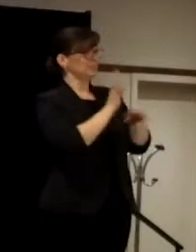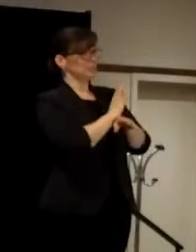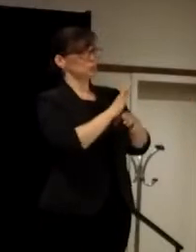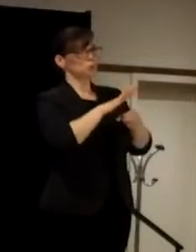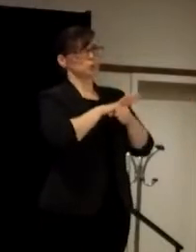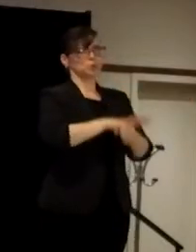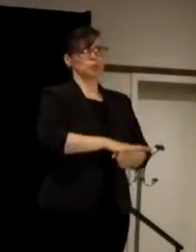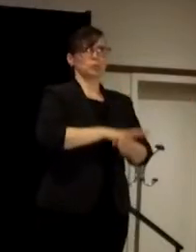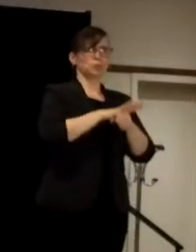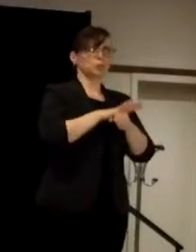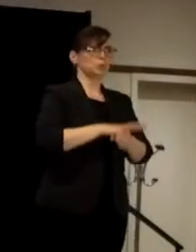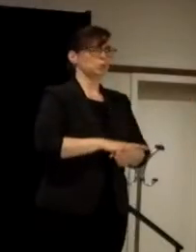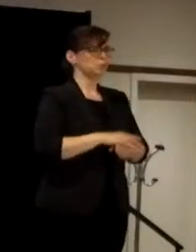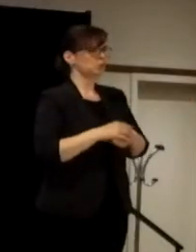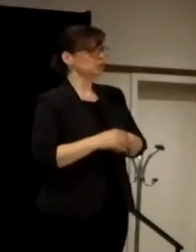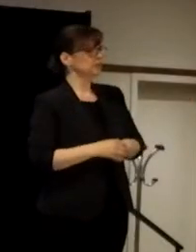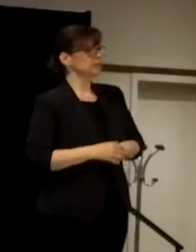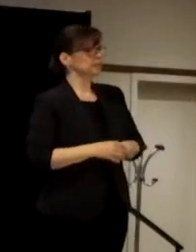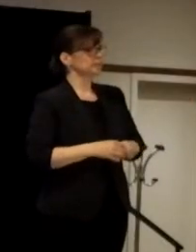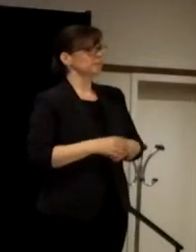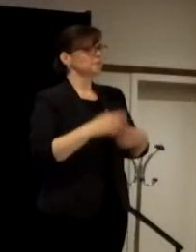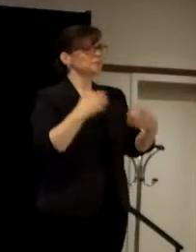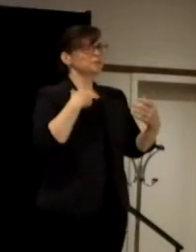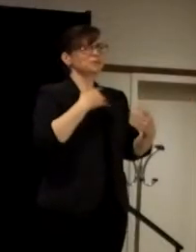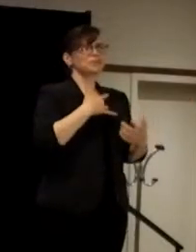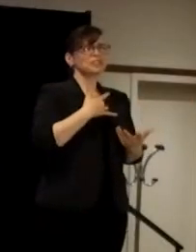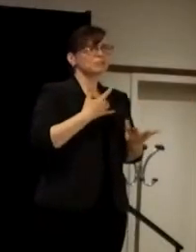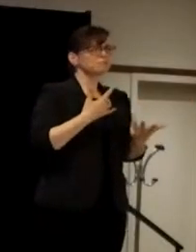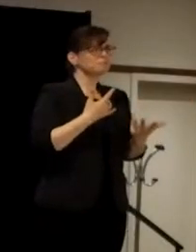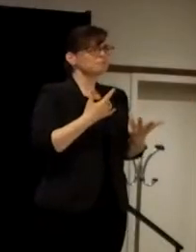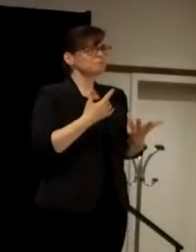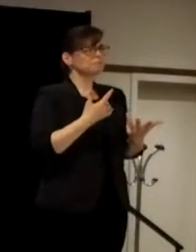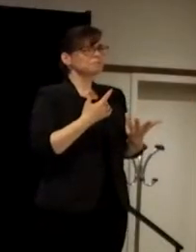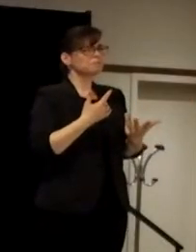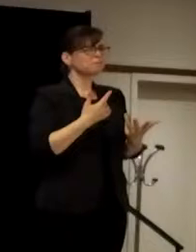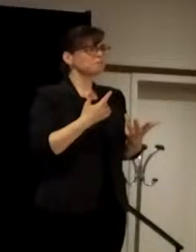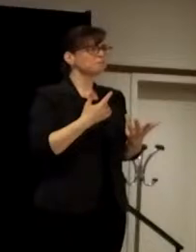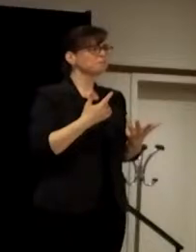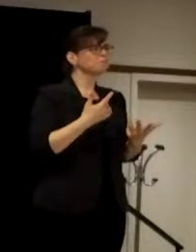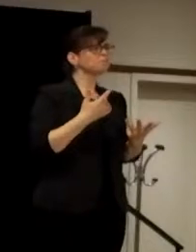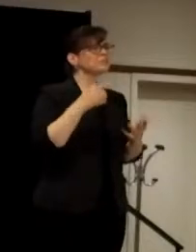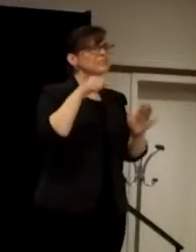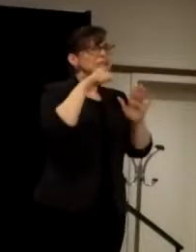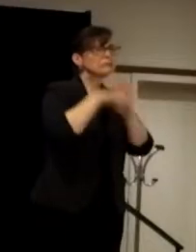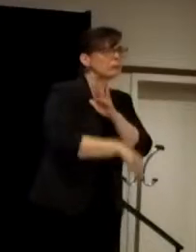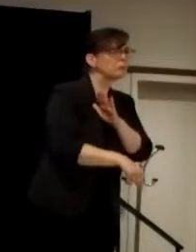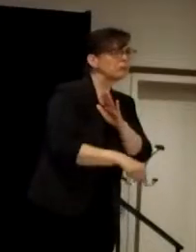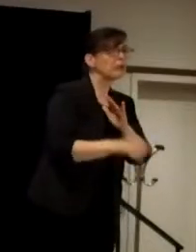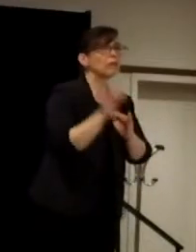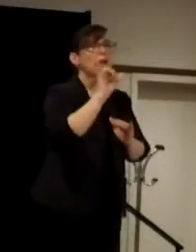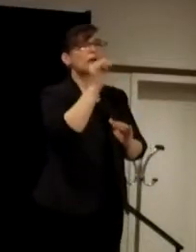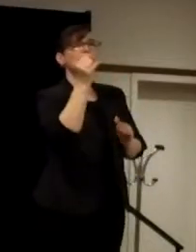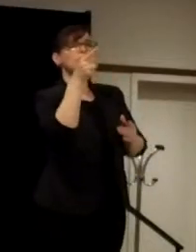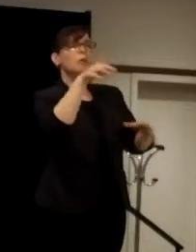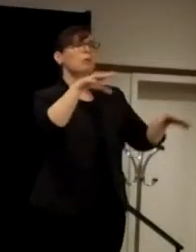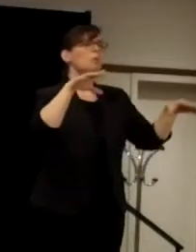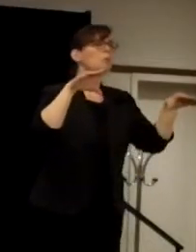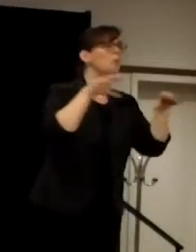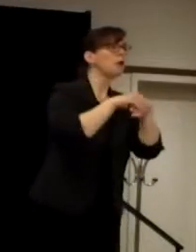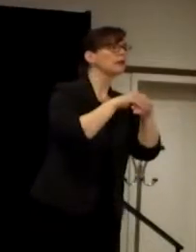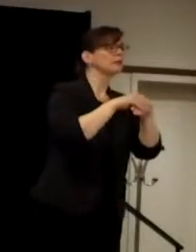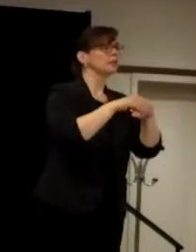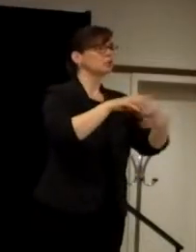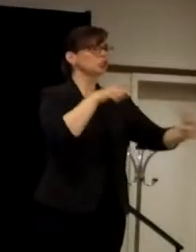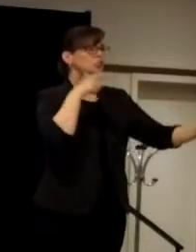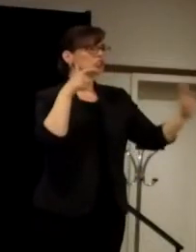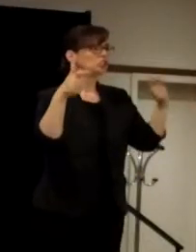to meet, and I don't think it's been well thought out related to when we get into wedding season. I don't know if we'll be able to meet that